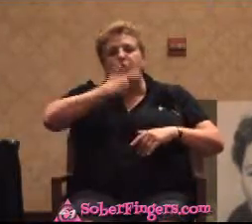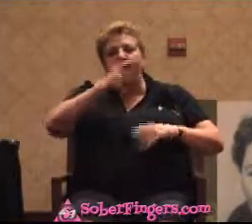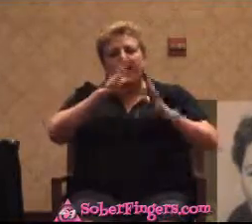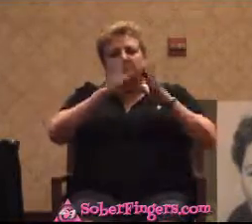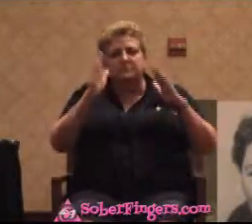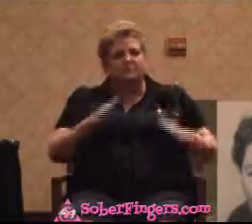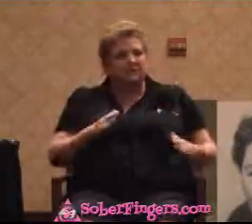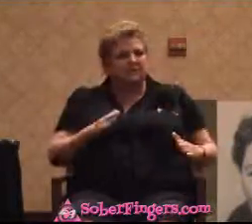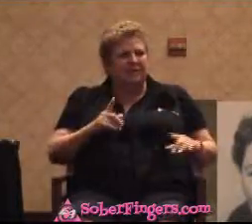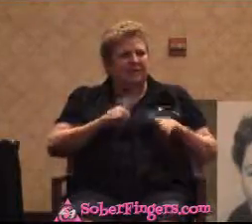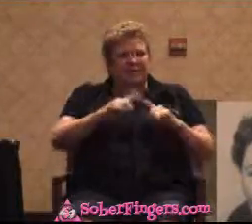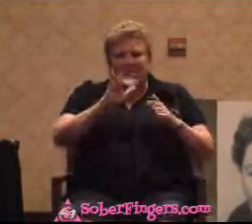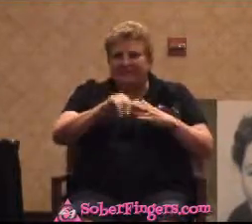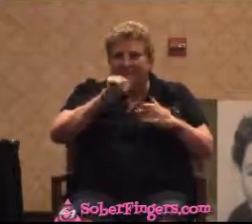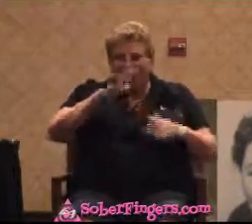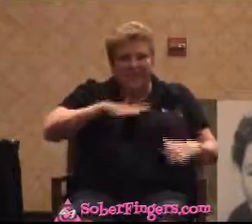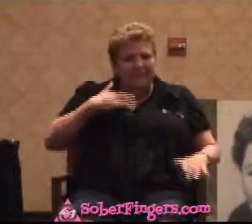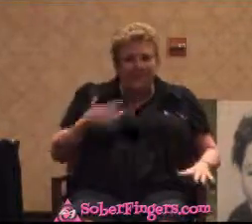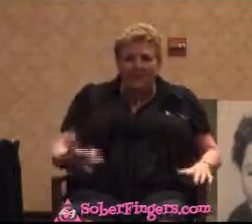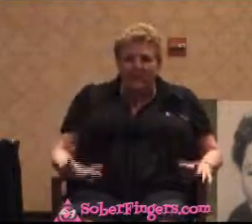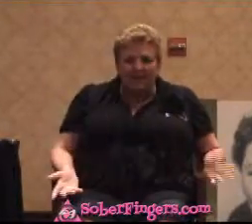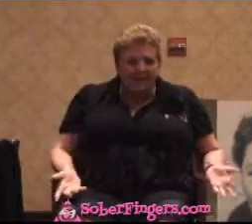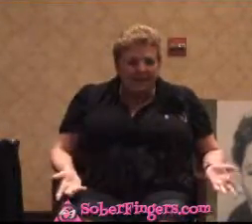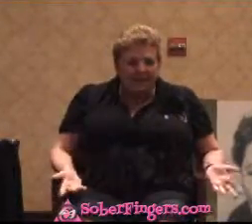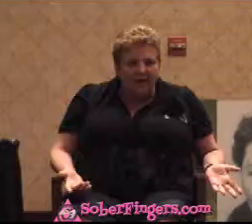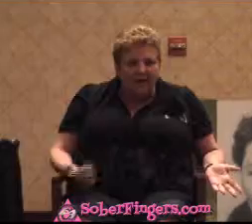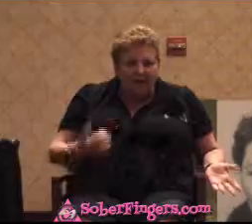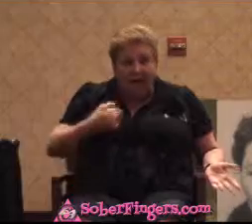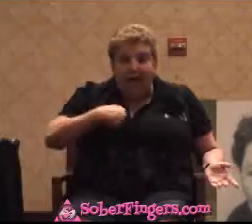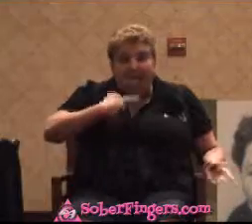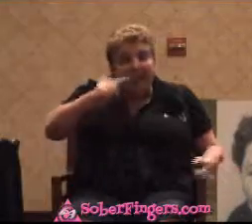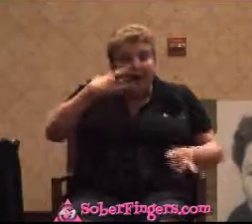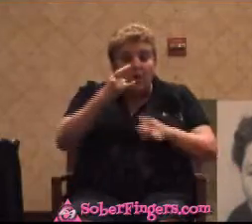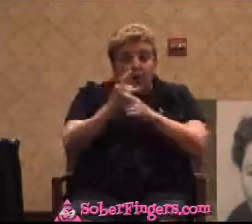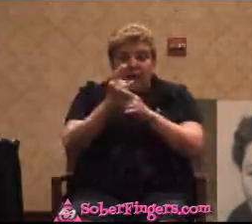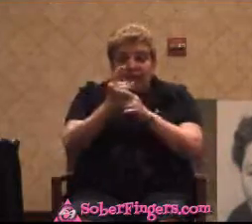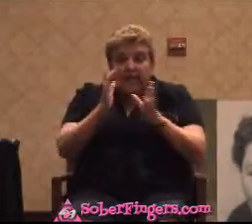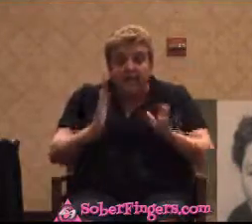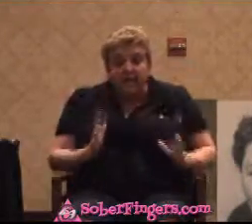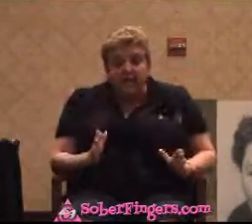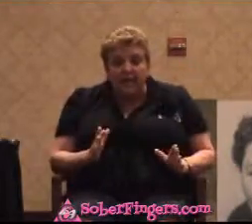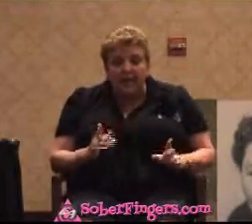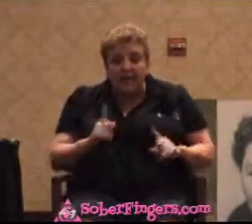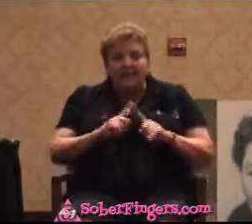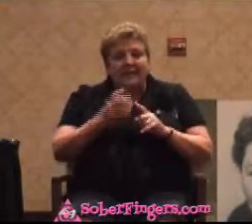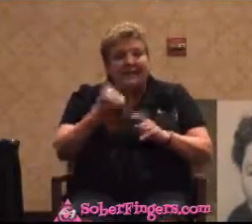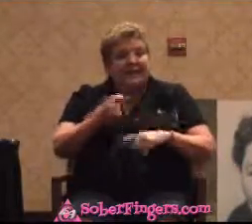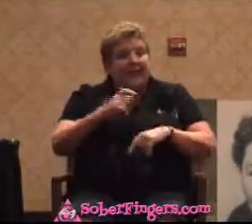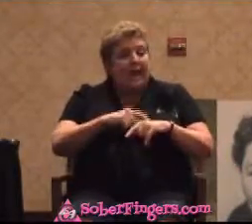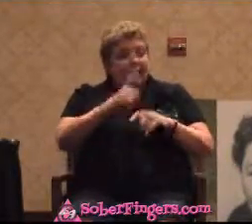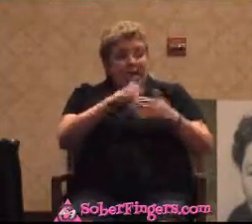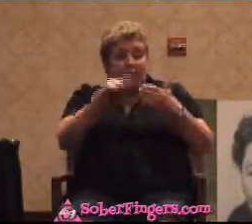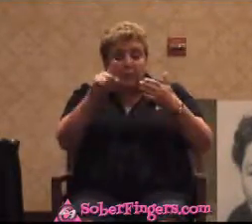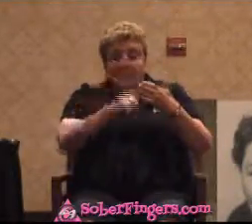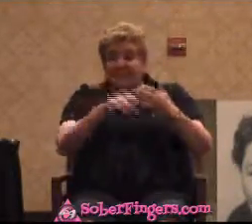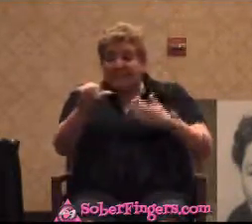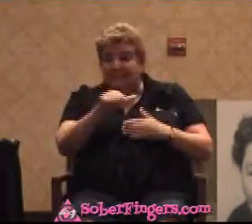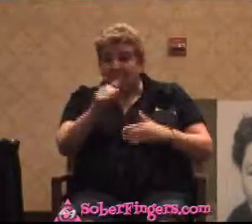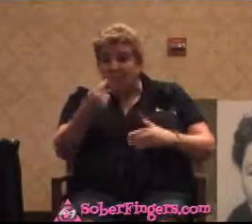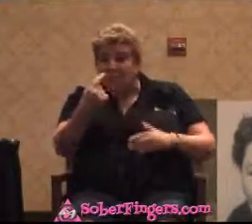I'm an alcoholic. I'm just telling you this to tell you this, that anytime I stand in judgment of one of God's kids, that I just